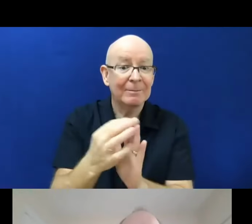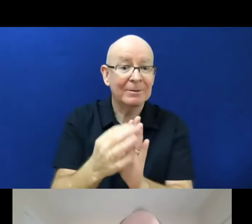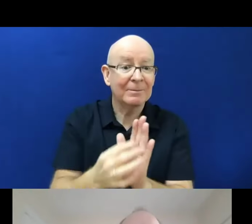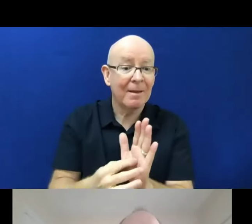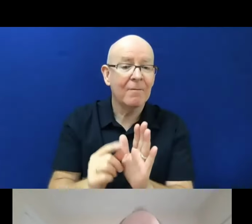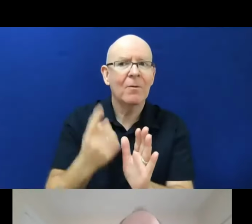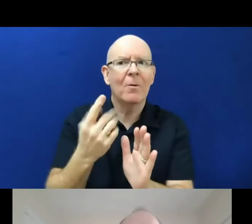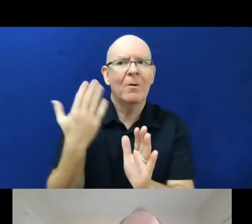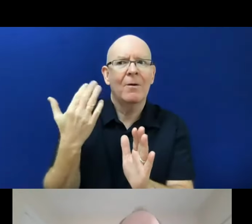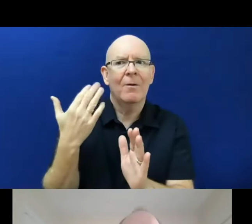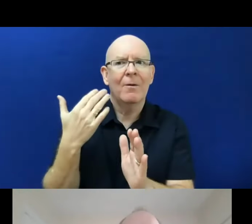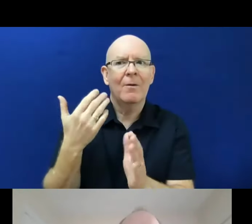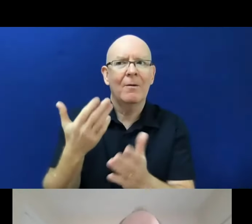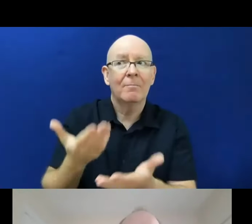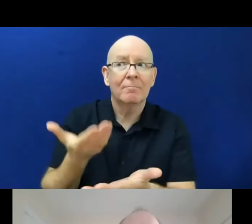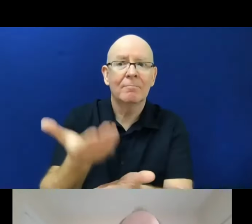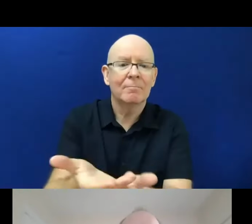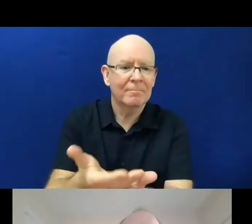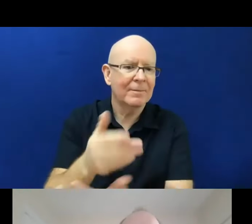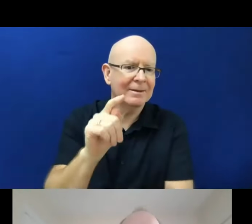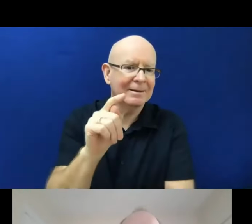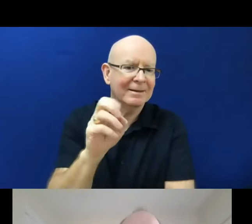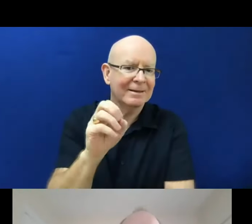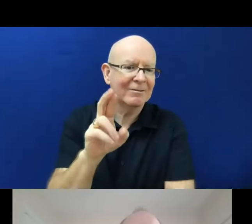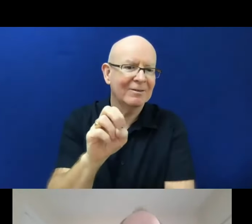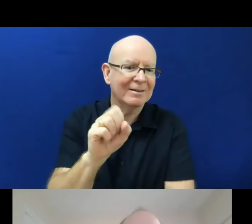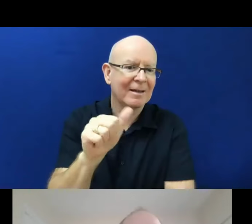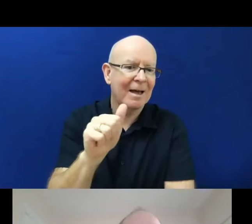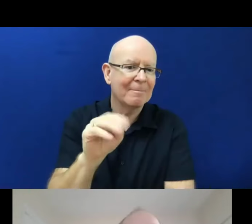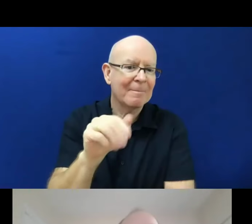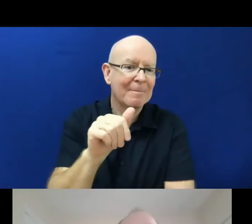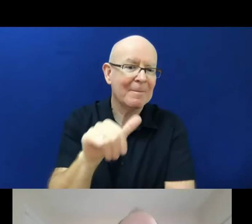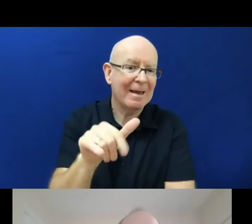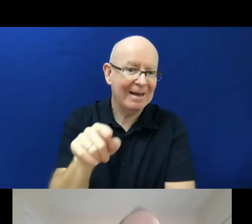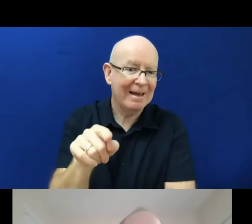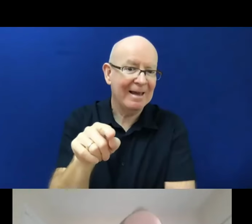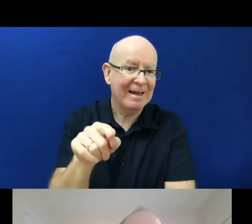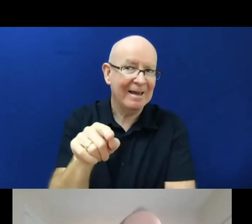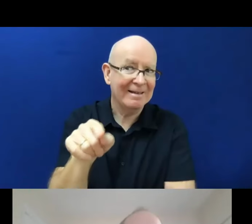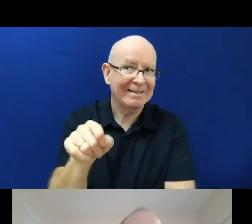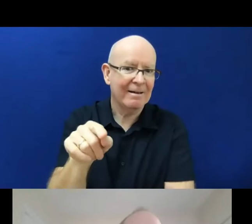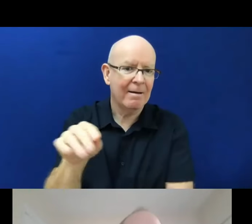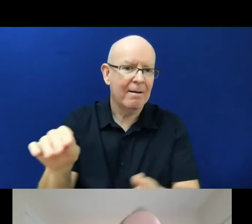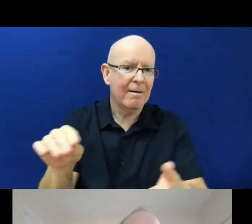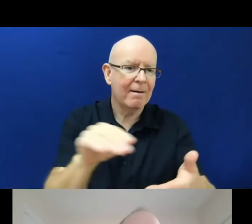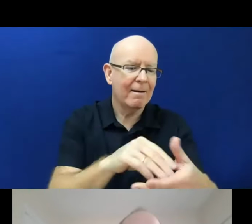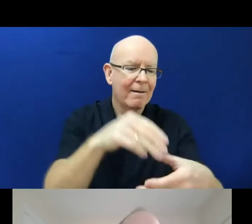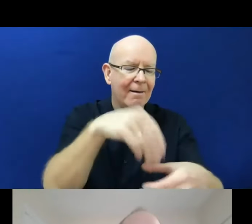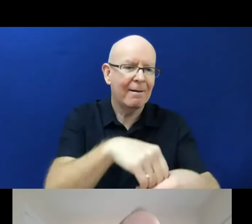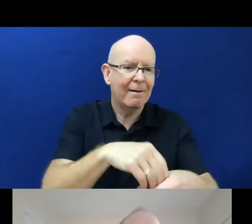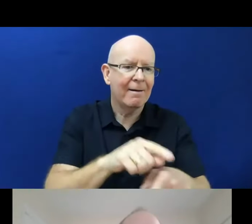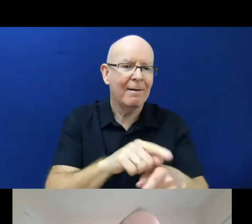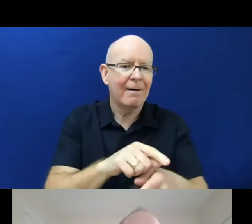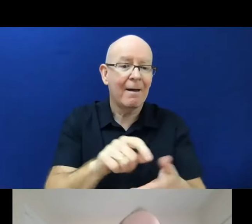election manifesto of the Conservative government, upon which they were elected with a broad majority. So since then, we not